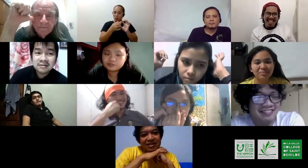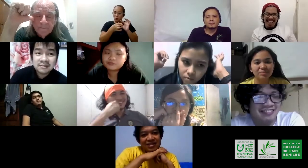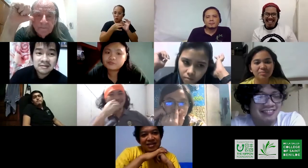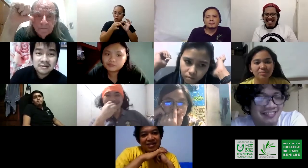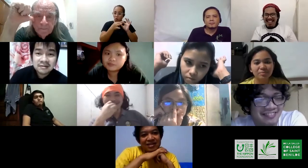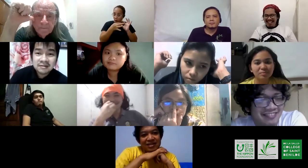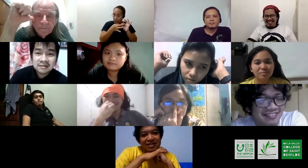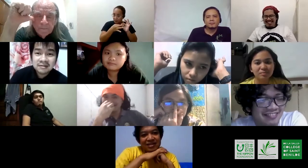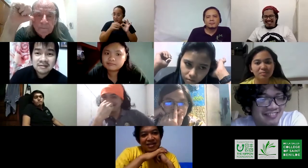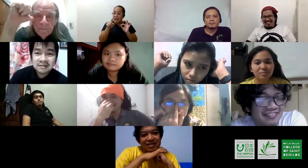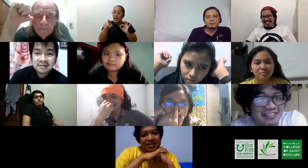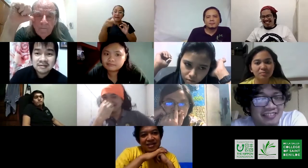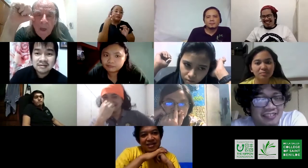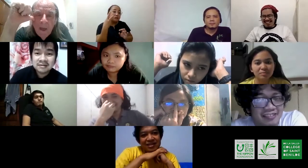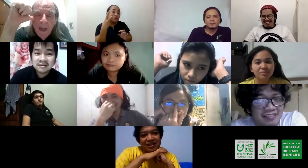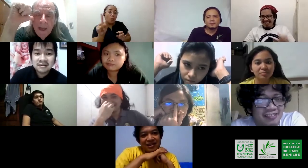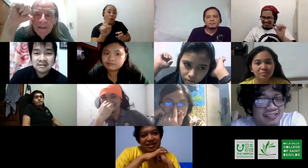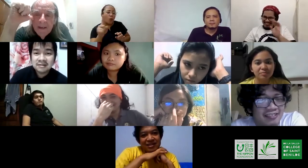comments.